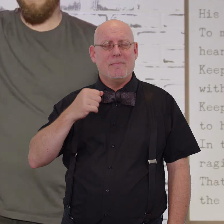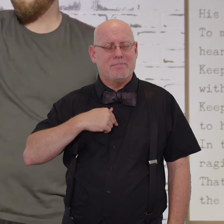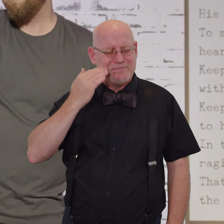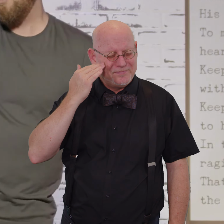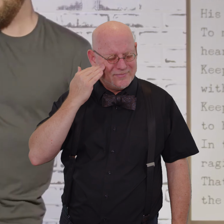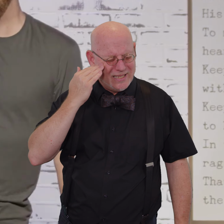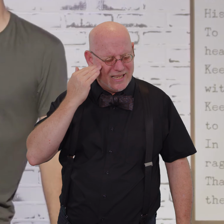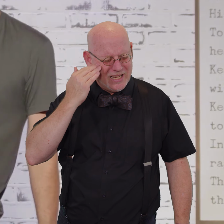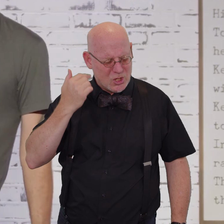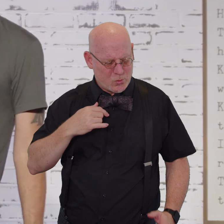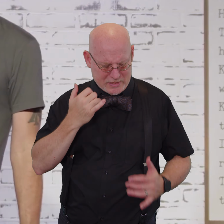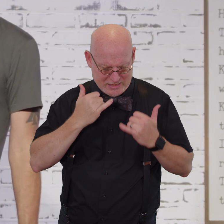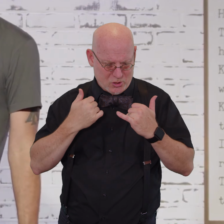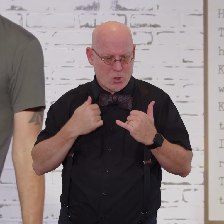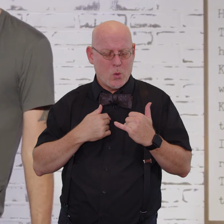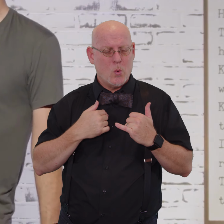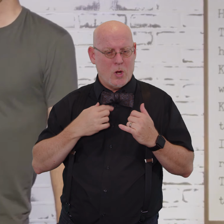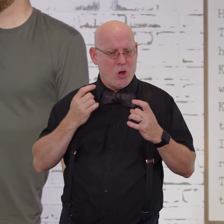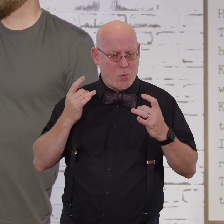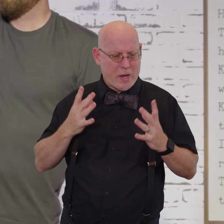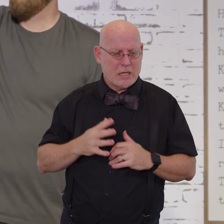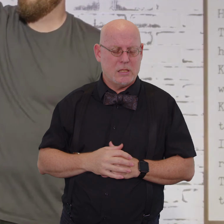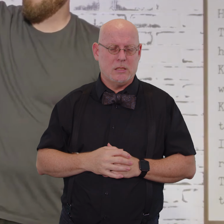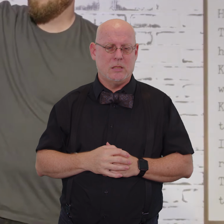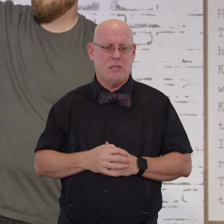that yes I know we're sinners I know we're wicked